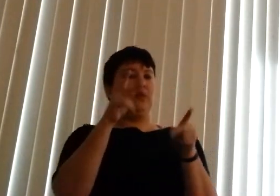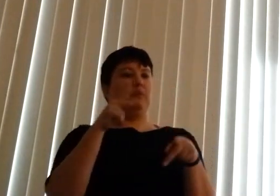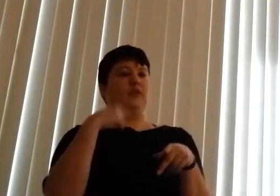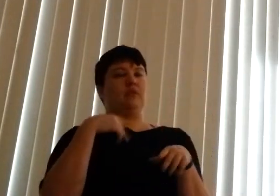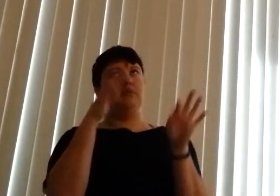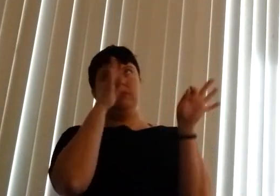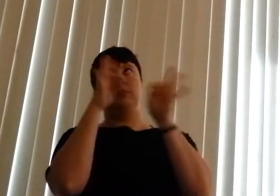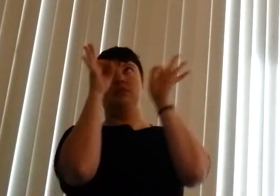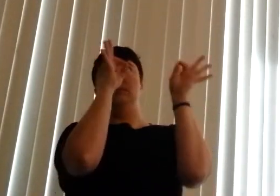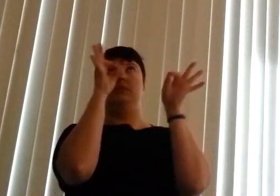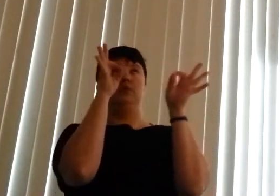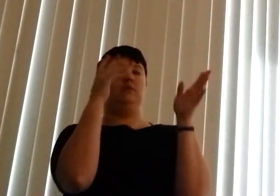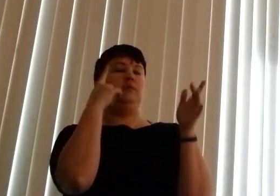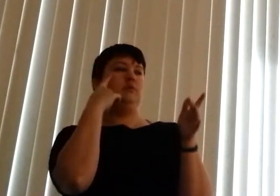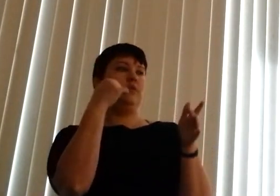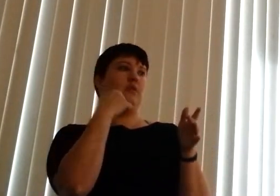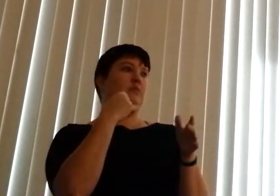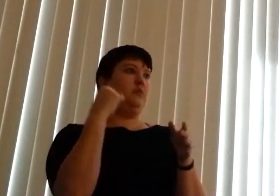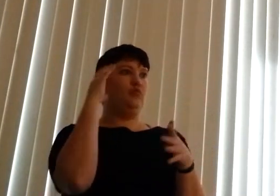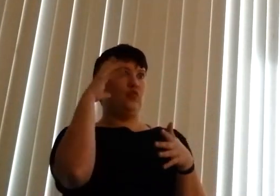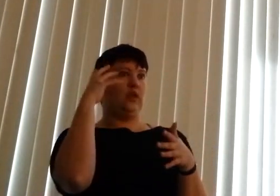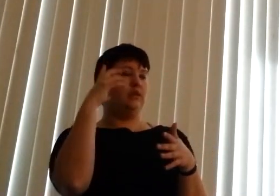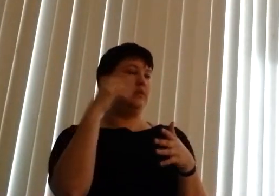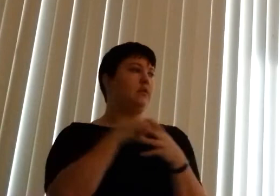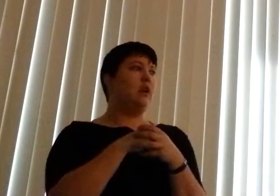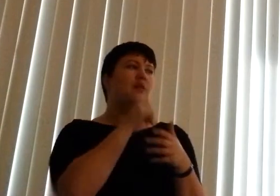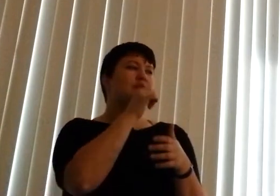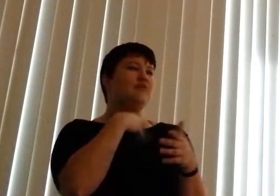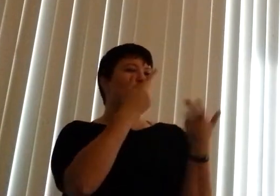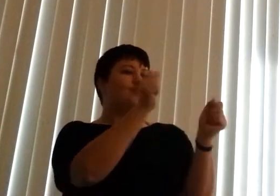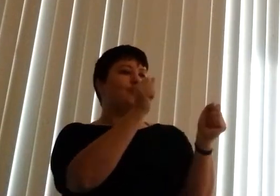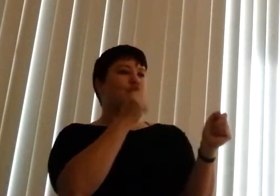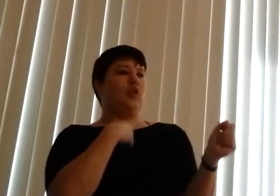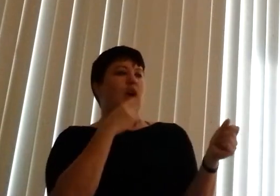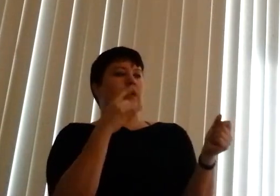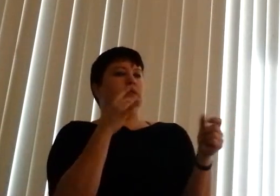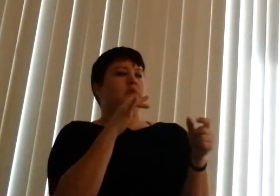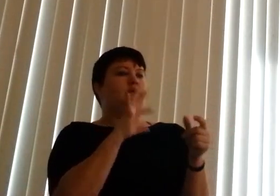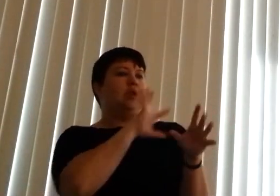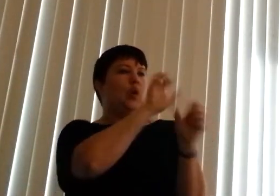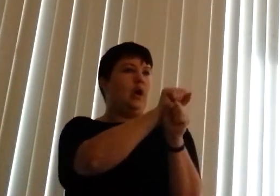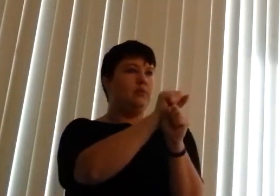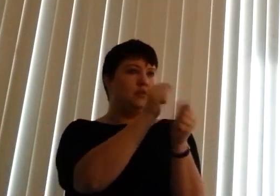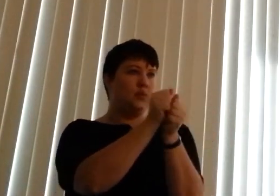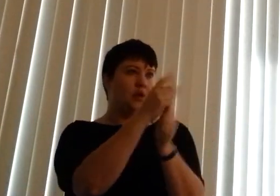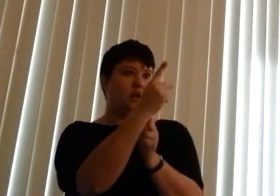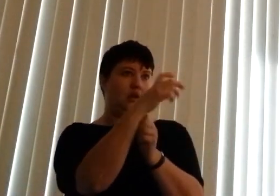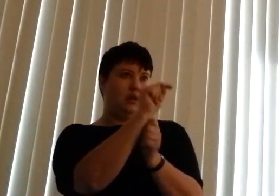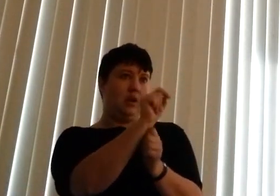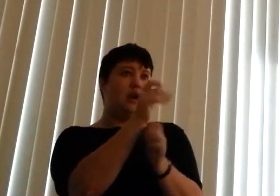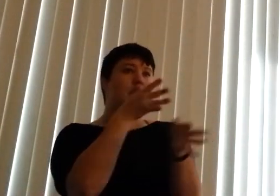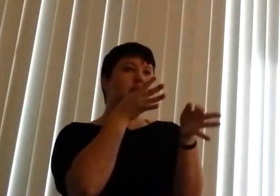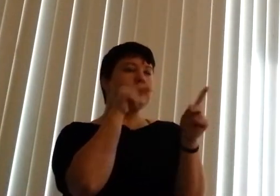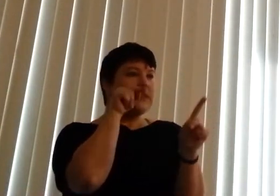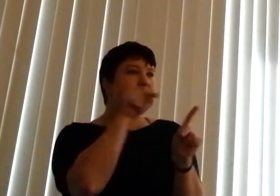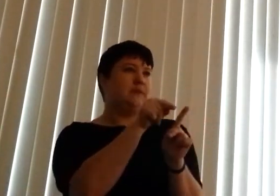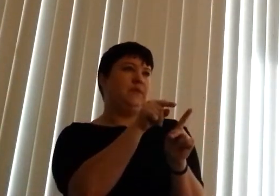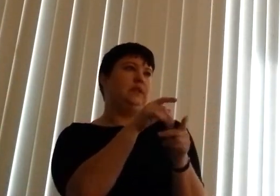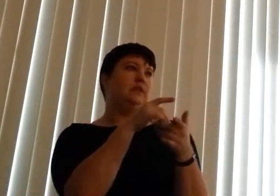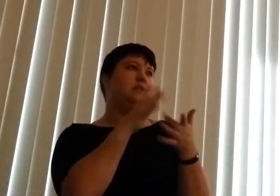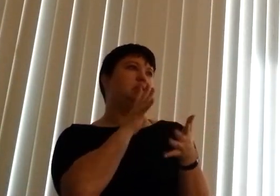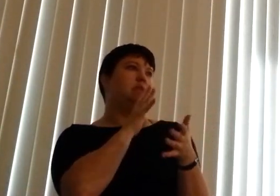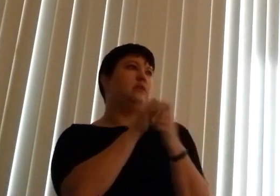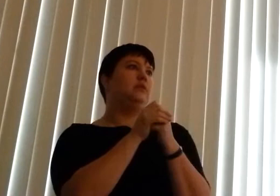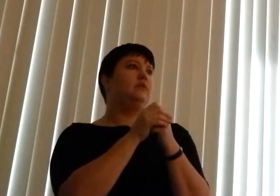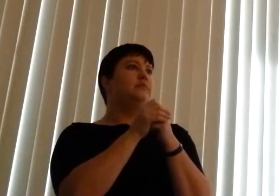worse. Okay, so I'm not trying to capture what Kant himself would say. But I think